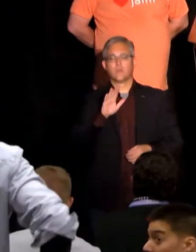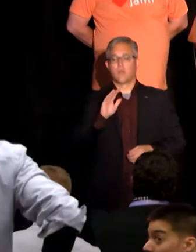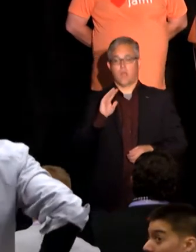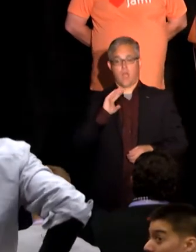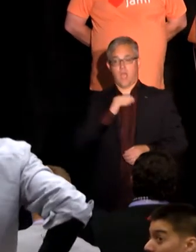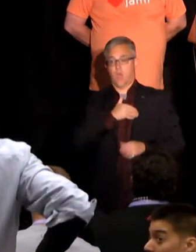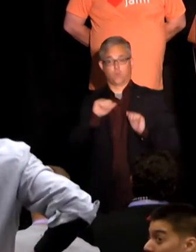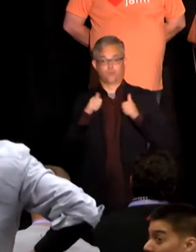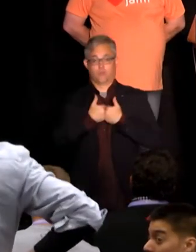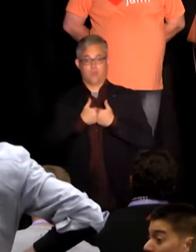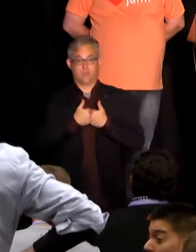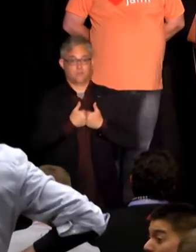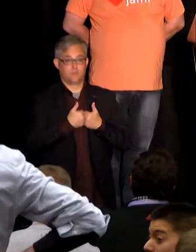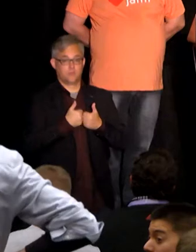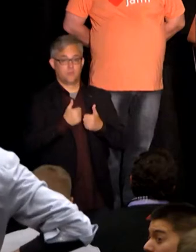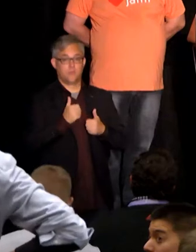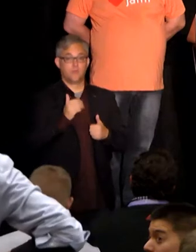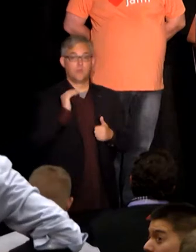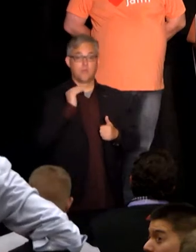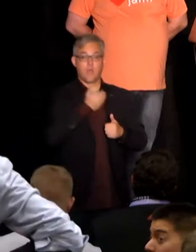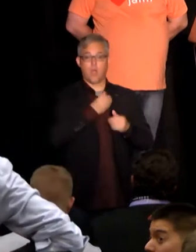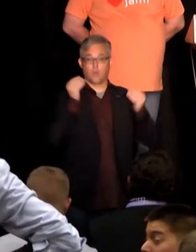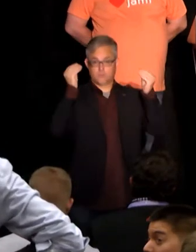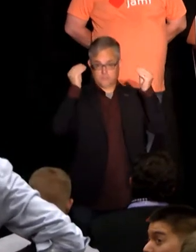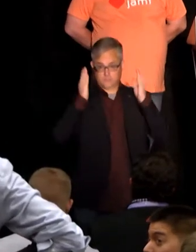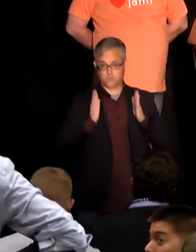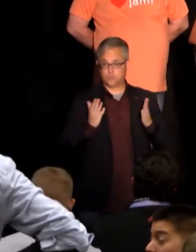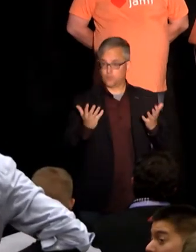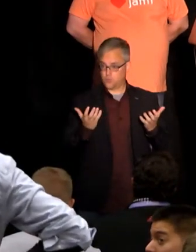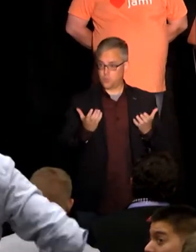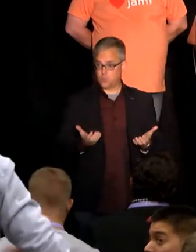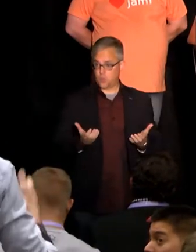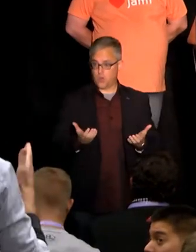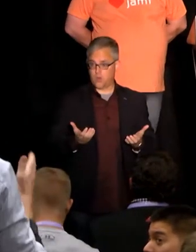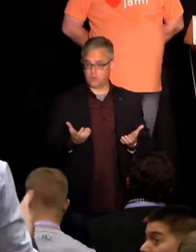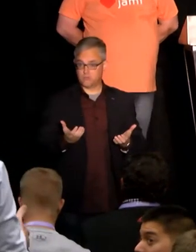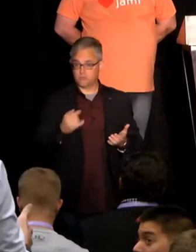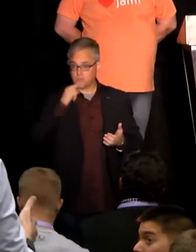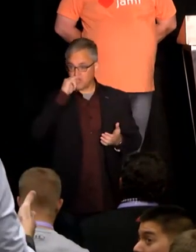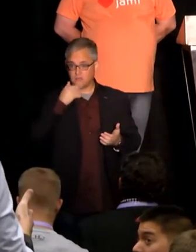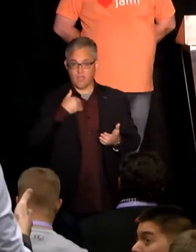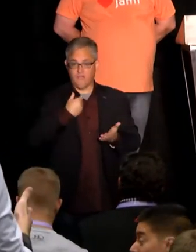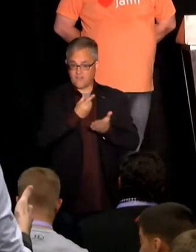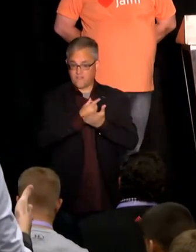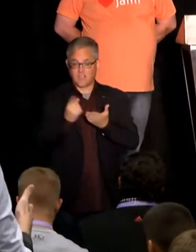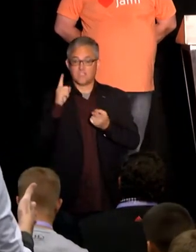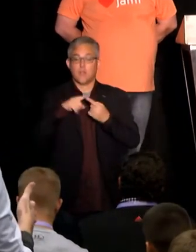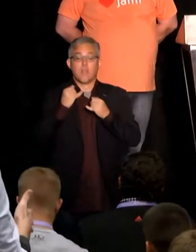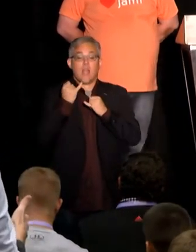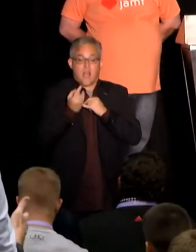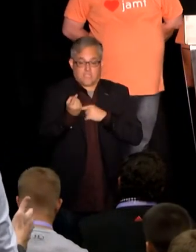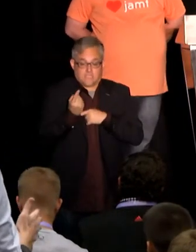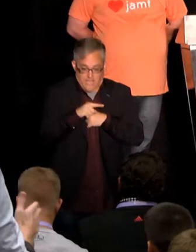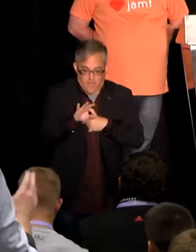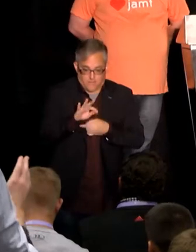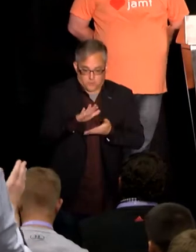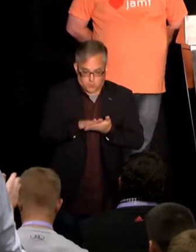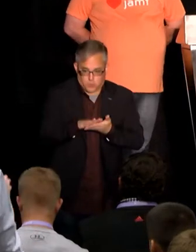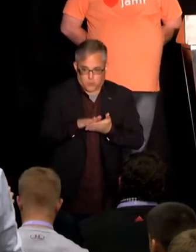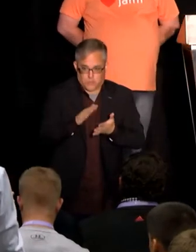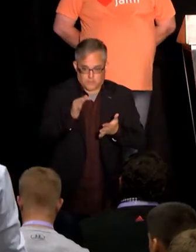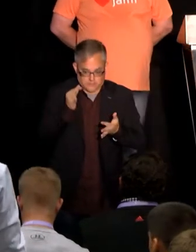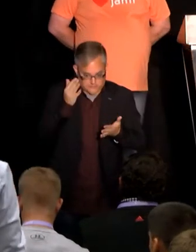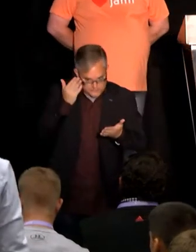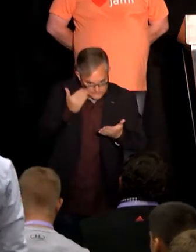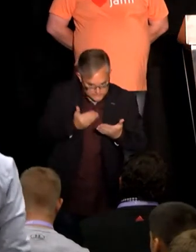is our teachers really want the kids to have devices like right up until right the last day of school, yep. So we have this